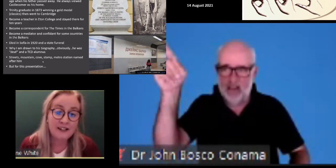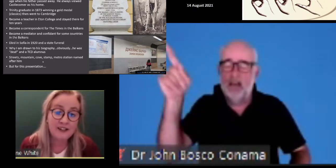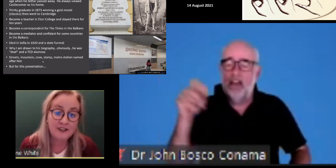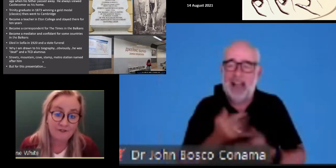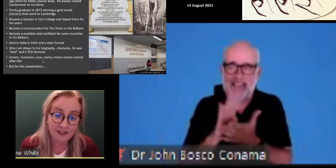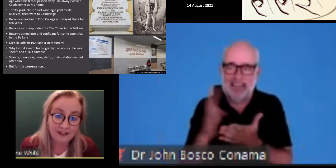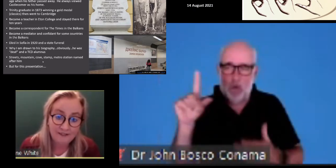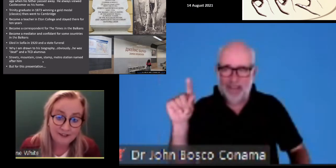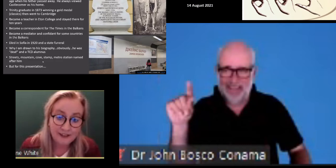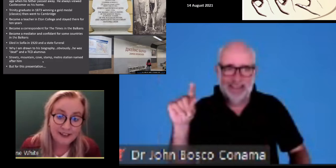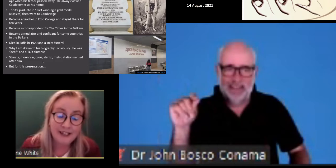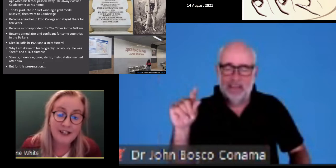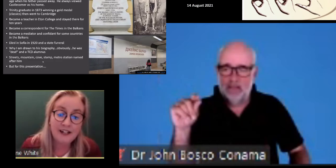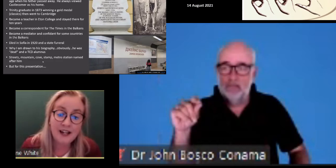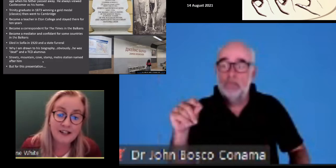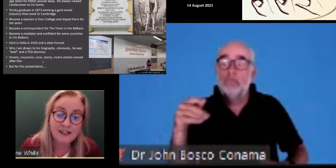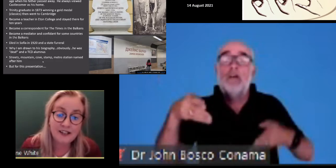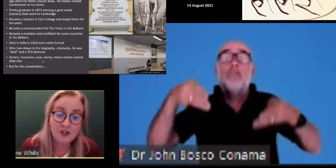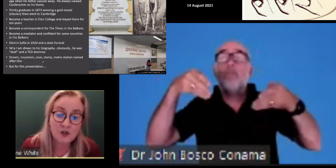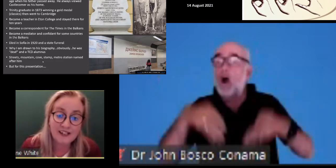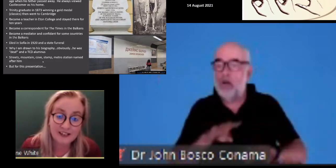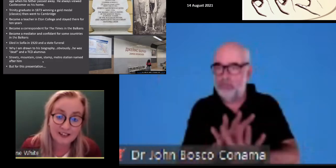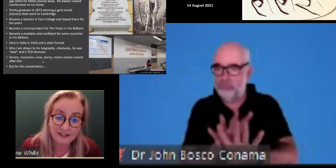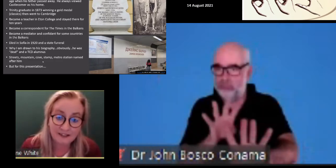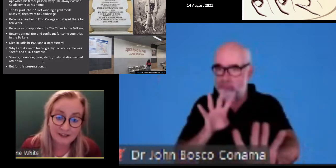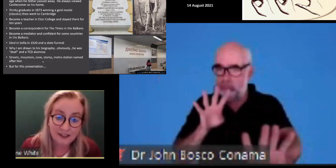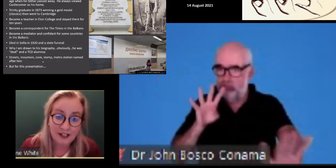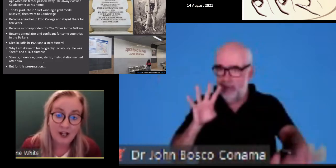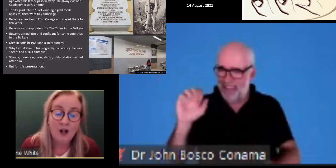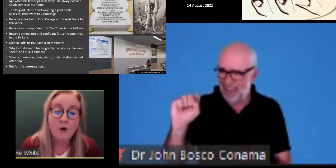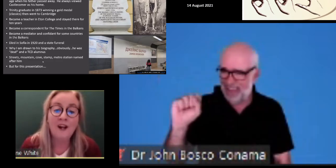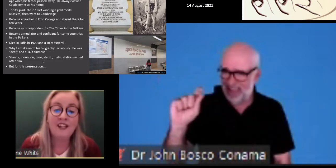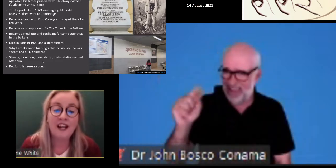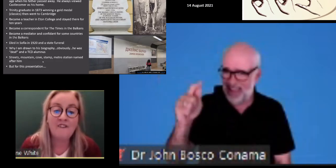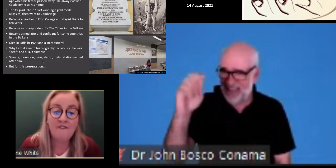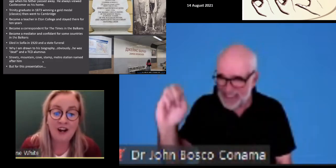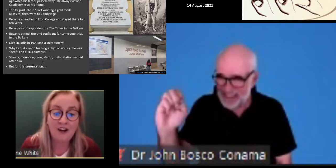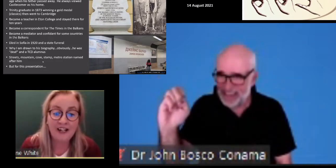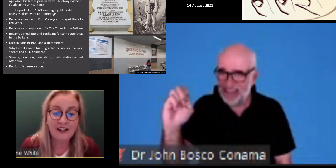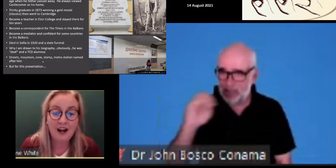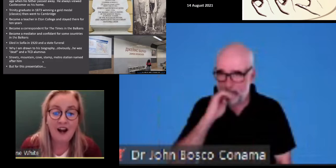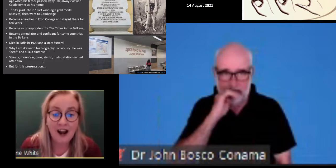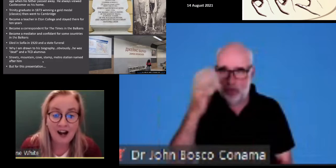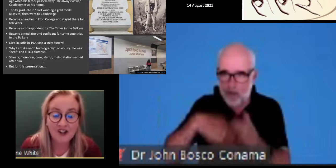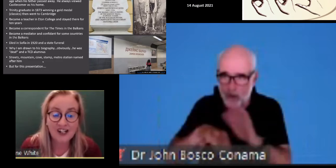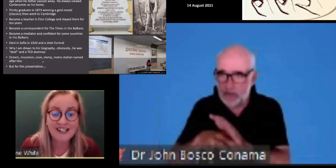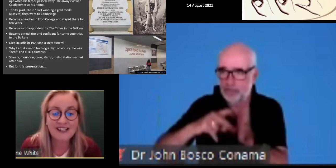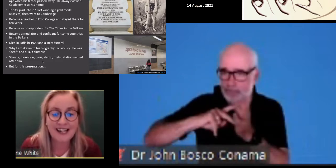in Sofia in 1920 with a very large